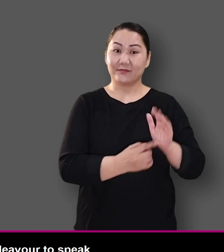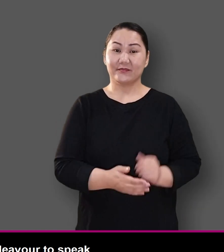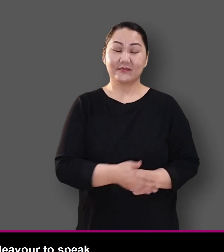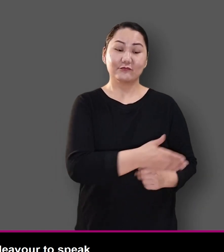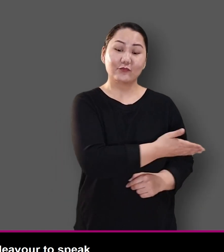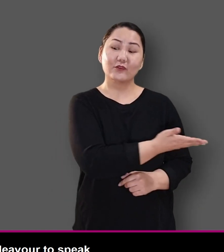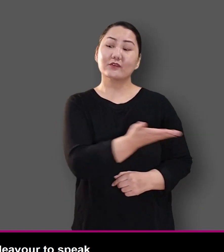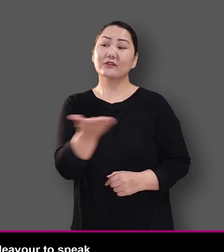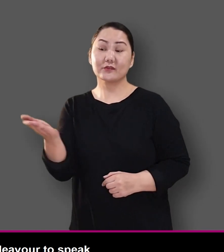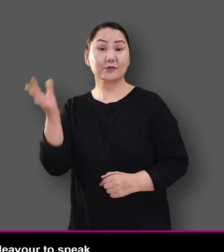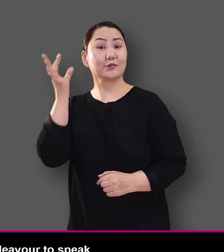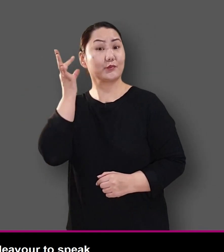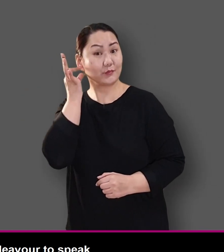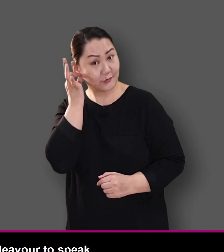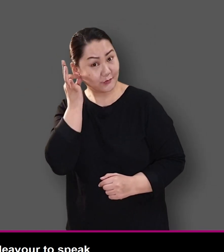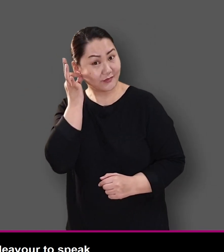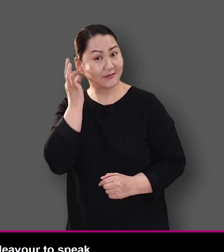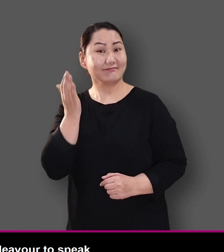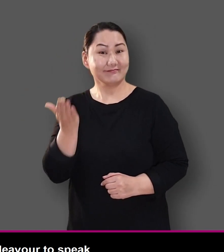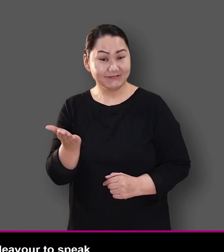We will endeavor to speak